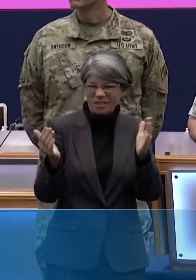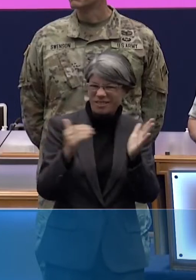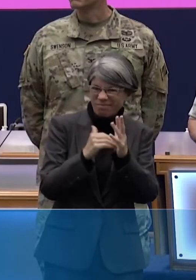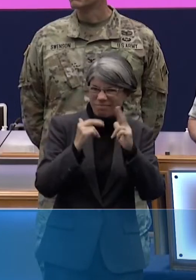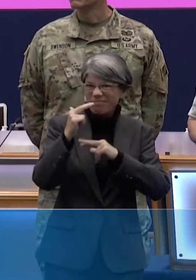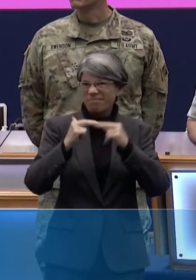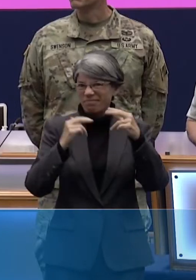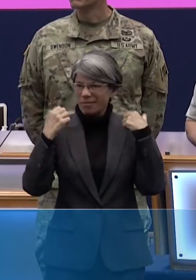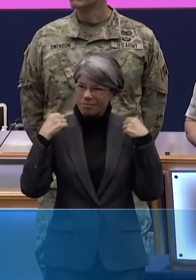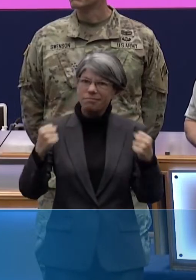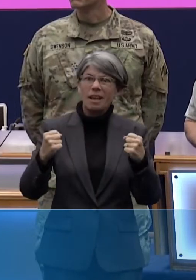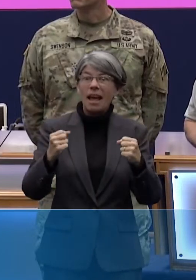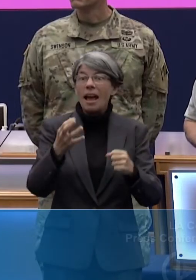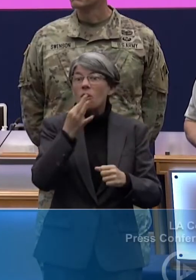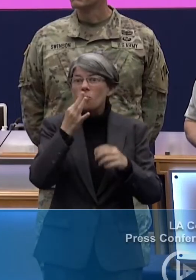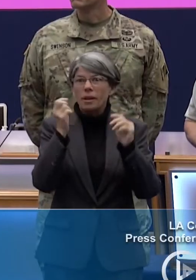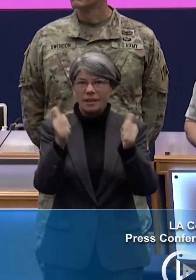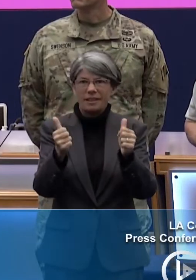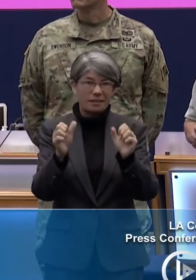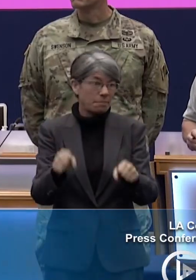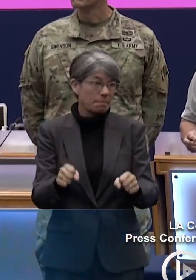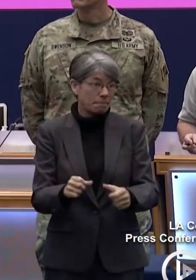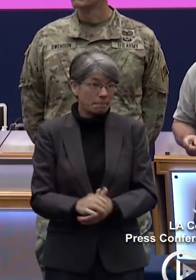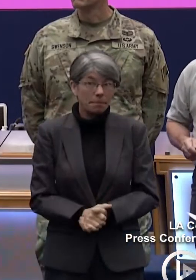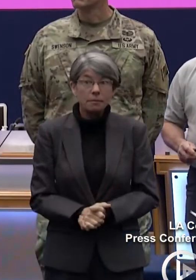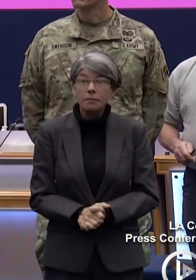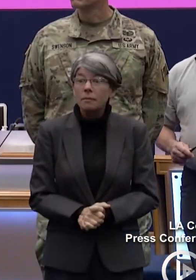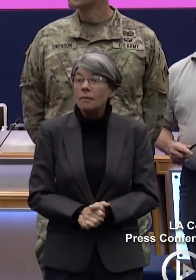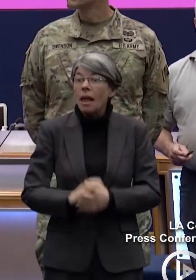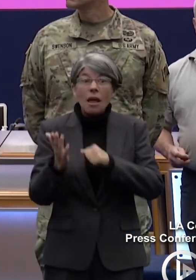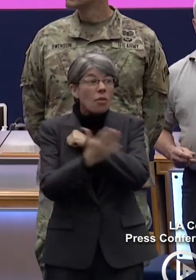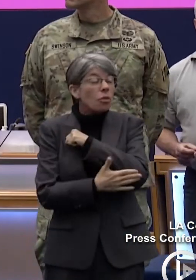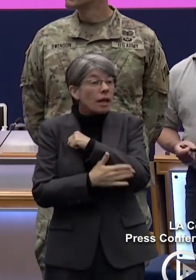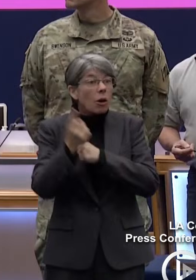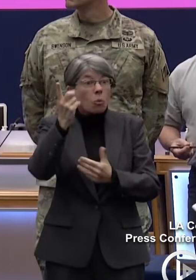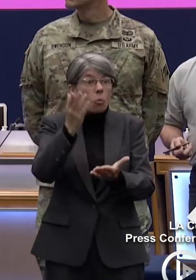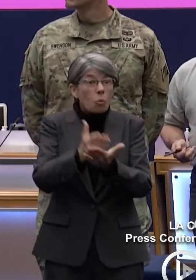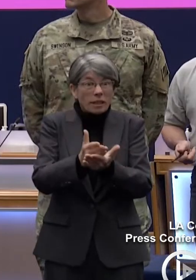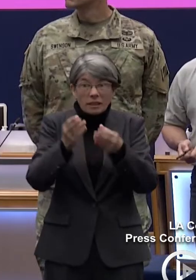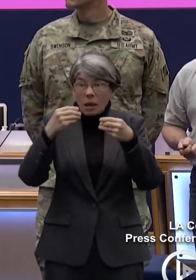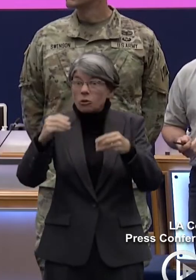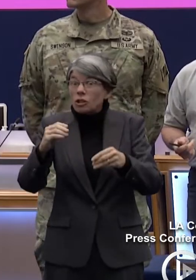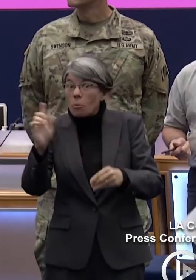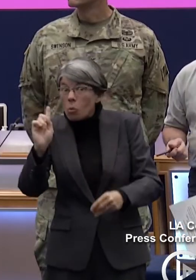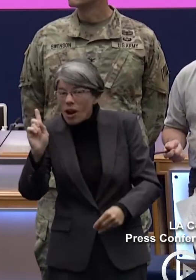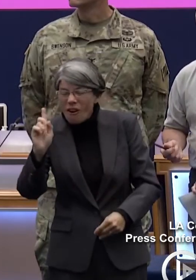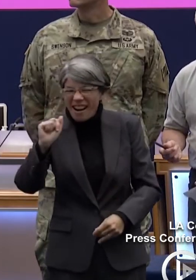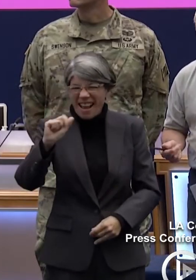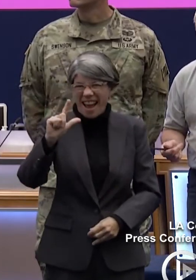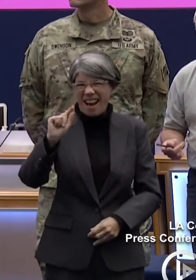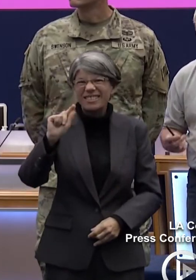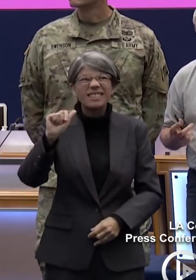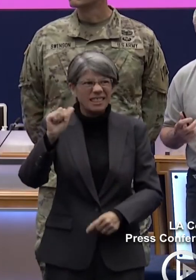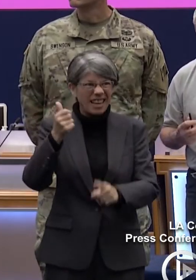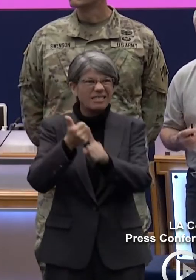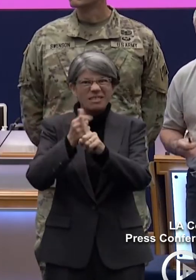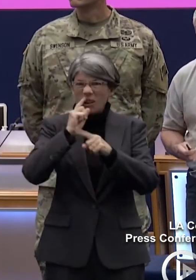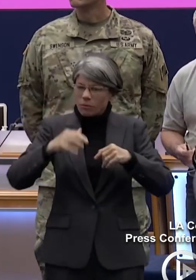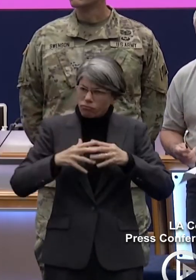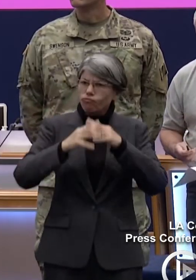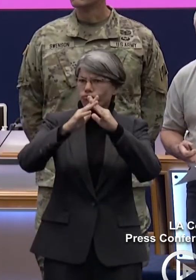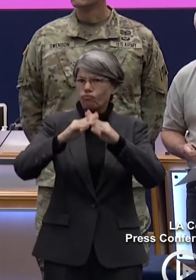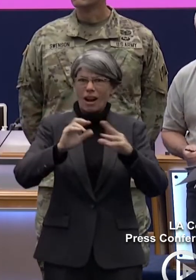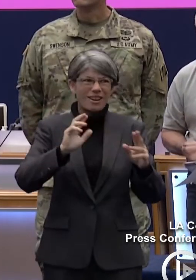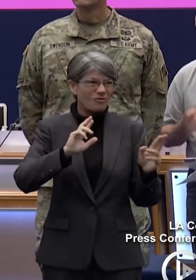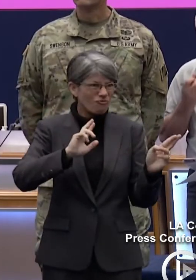as quickly as possible. Additionally, the county's one-stop shop in Altadena is up and running, and